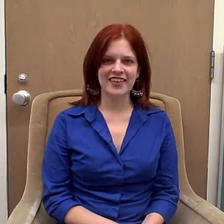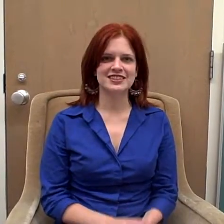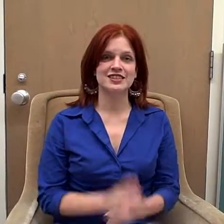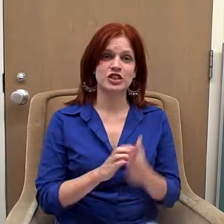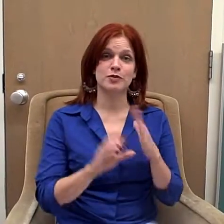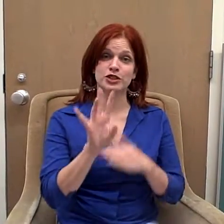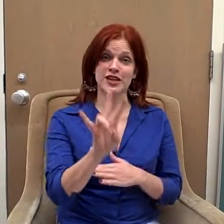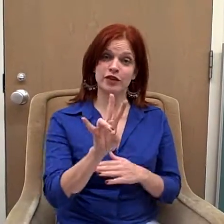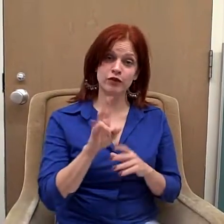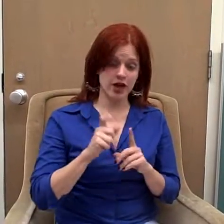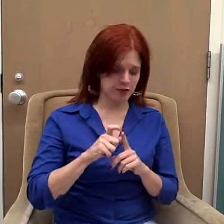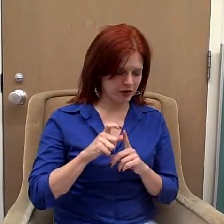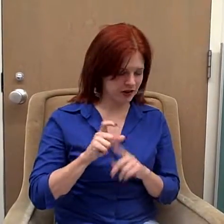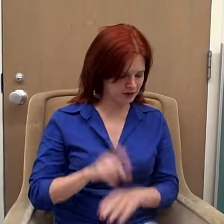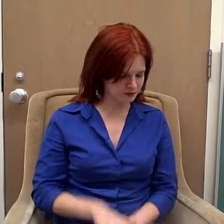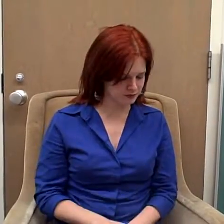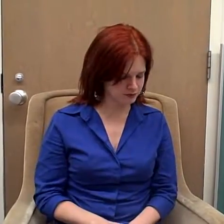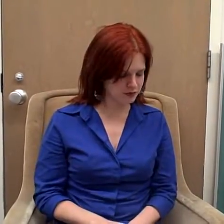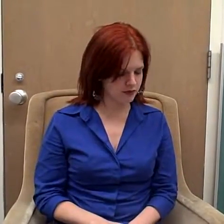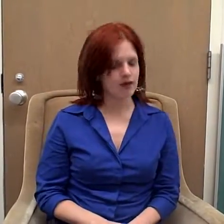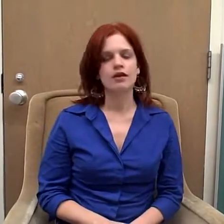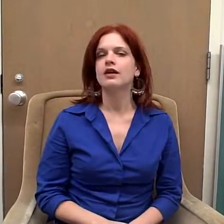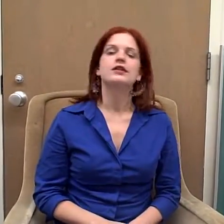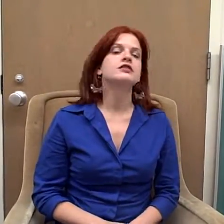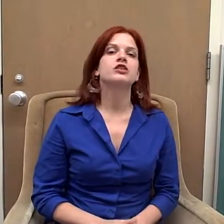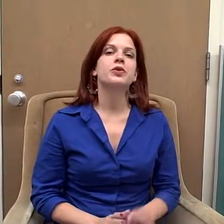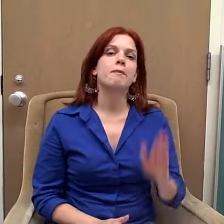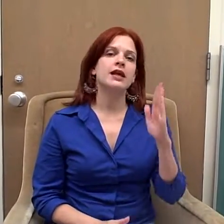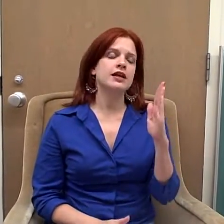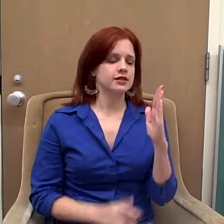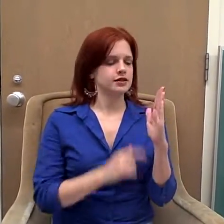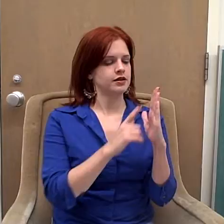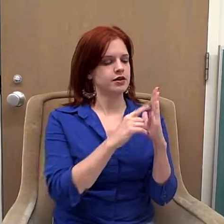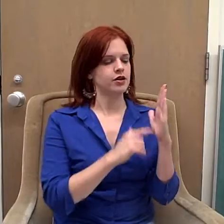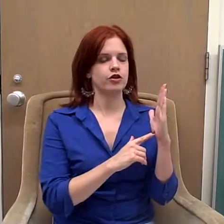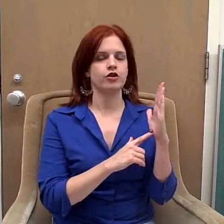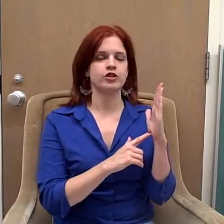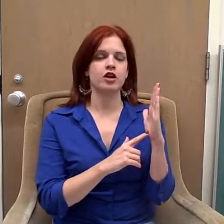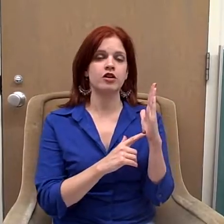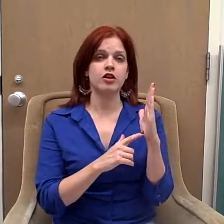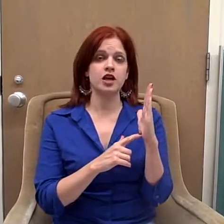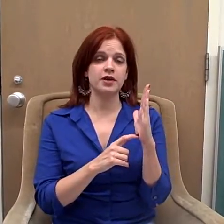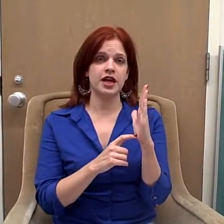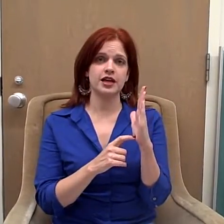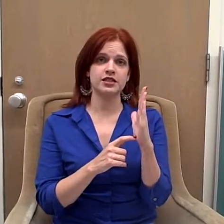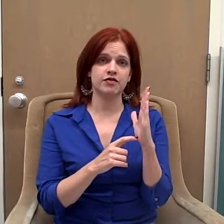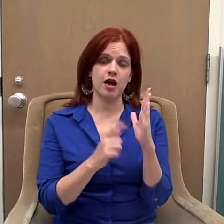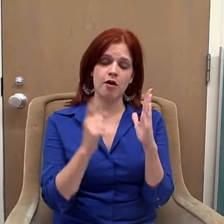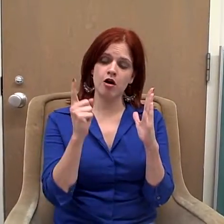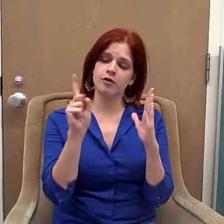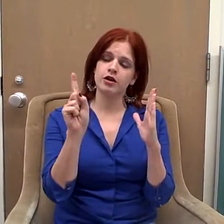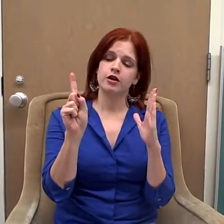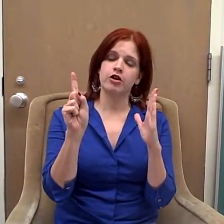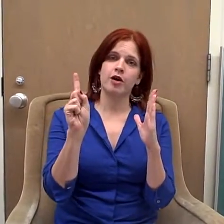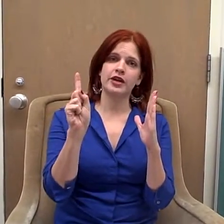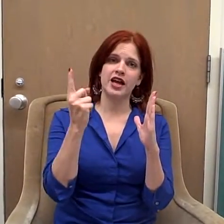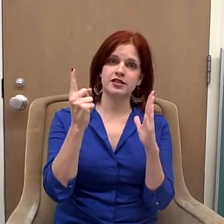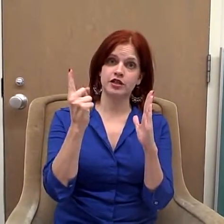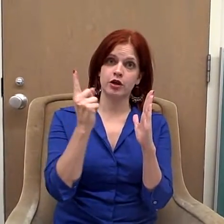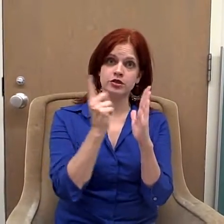Okay, this is Chapter 7 vocabulary. Starts with minute. Your non-dominant hand is a flat palm. Your dominant hand is a closed